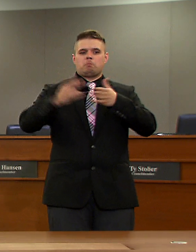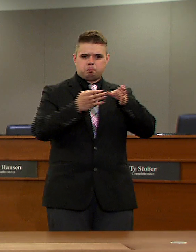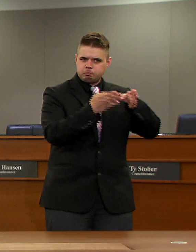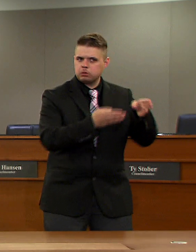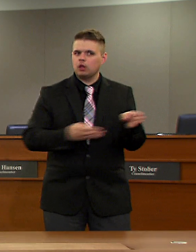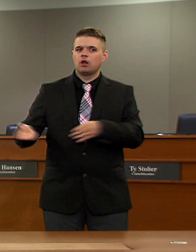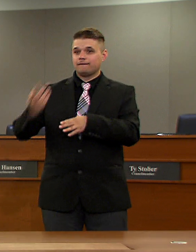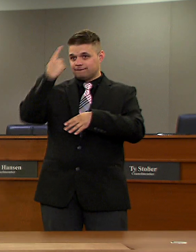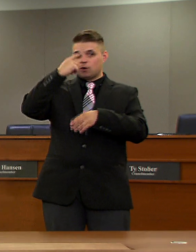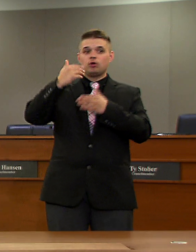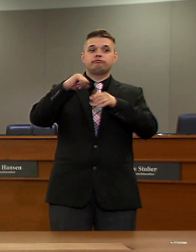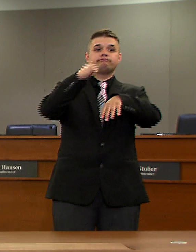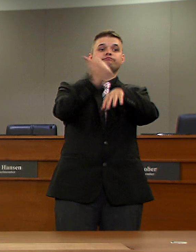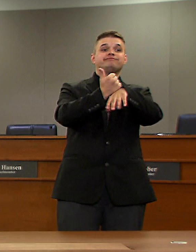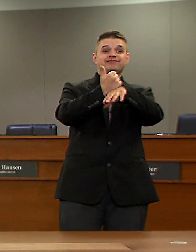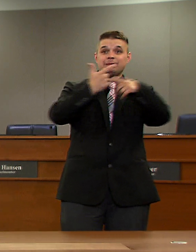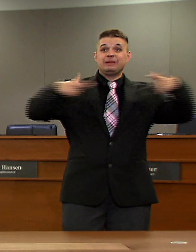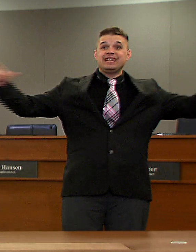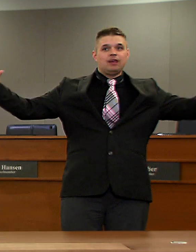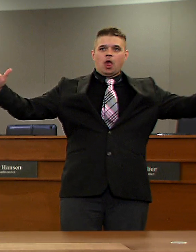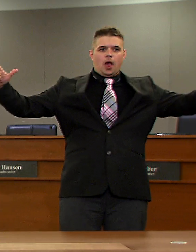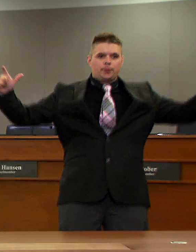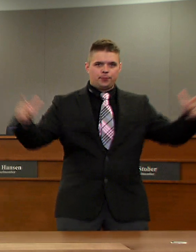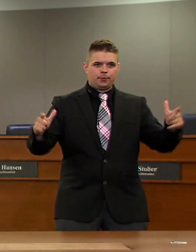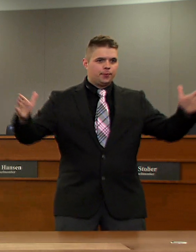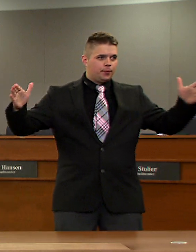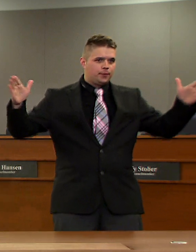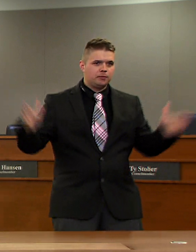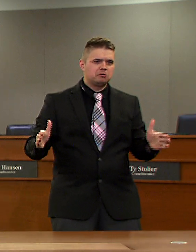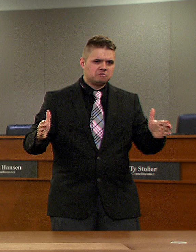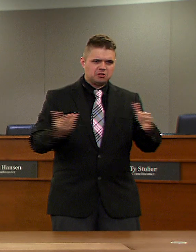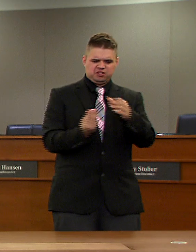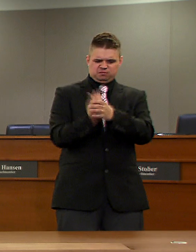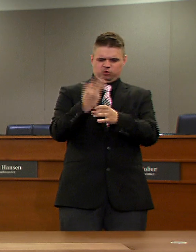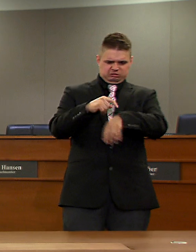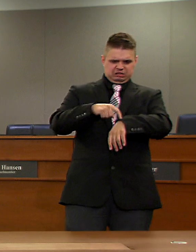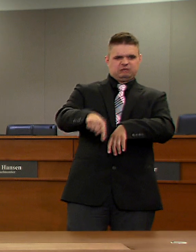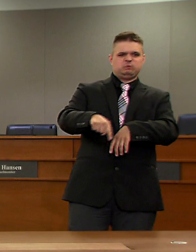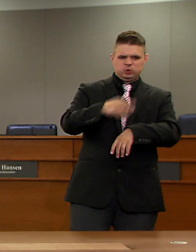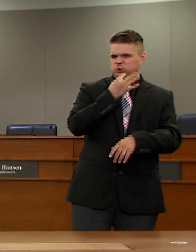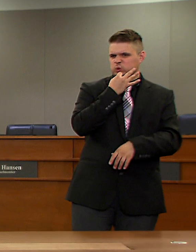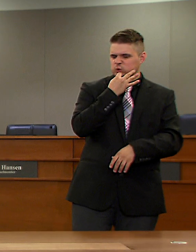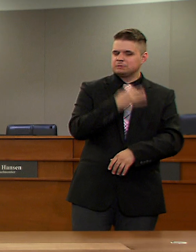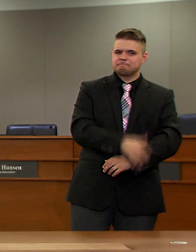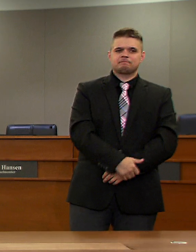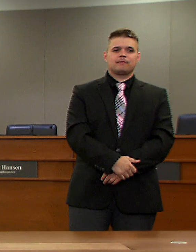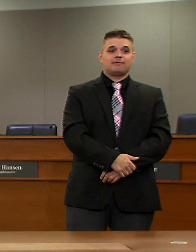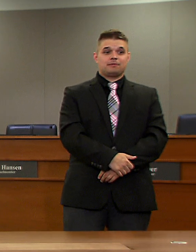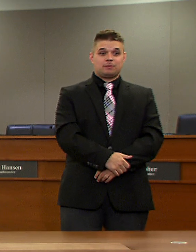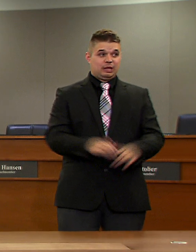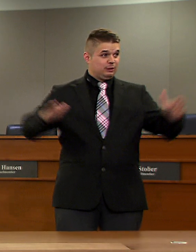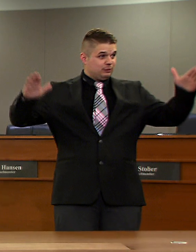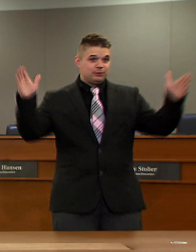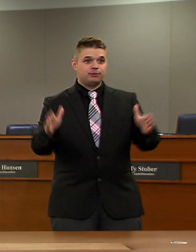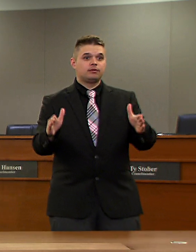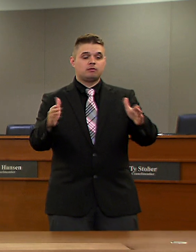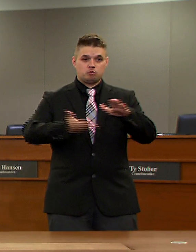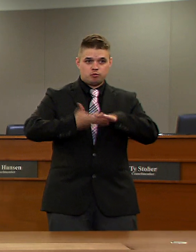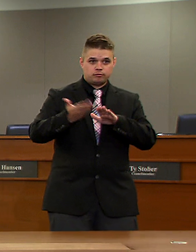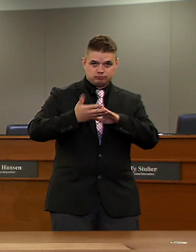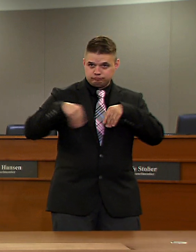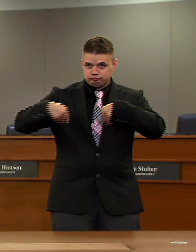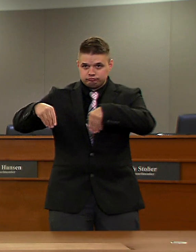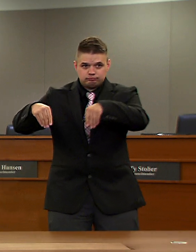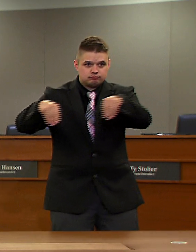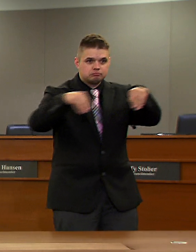scaled-down version of the market sometime this spring. In addition to scaled-down operations,